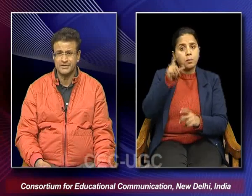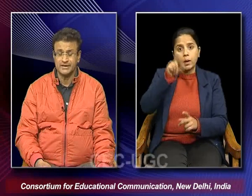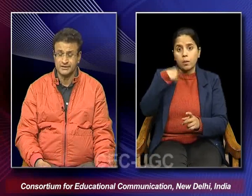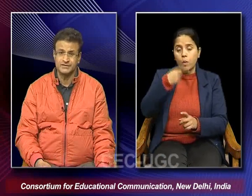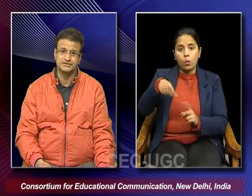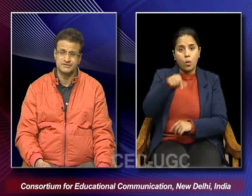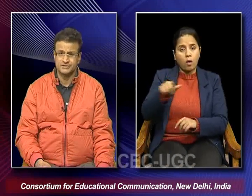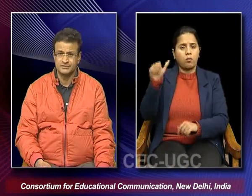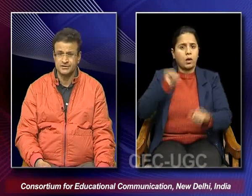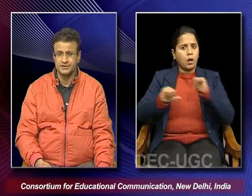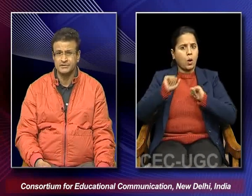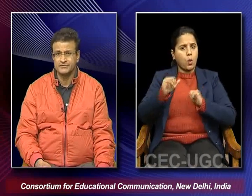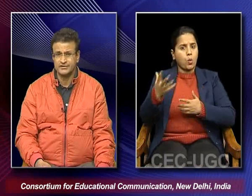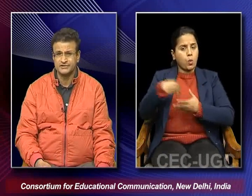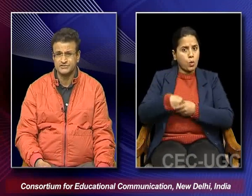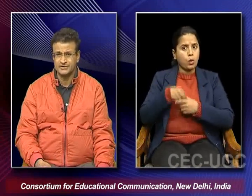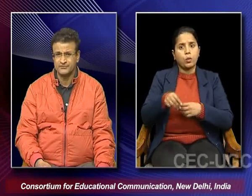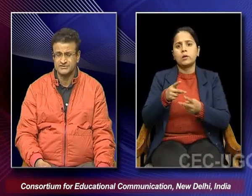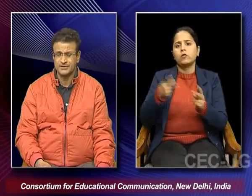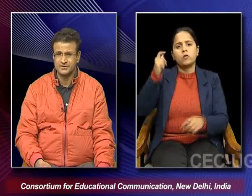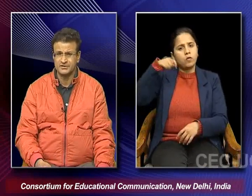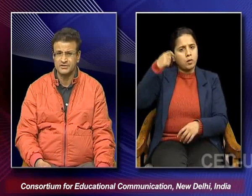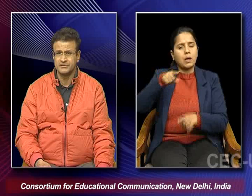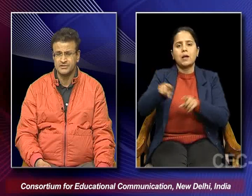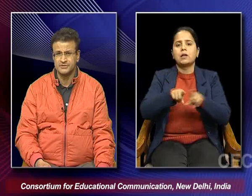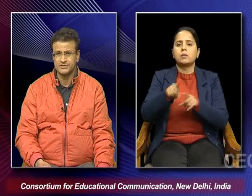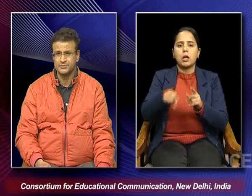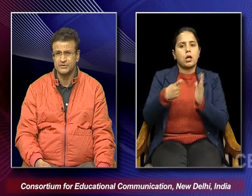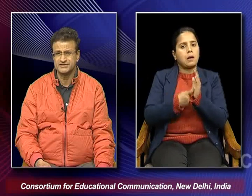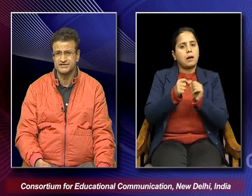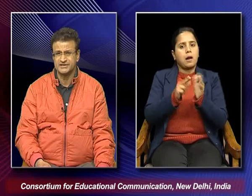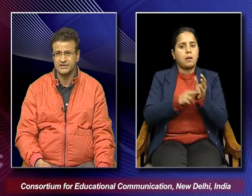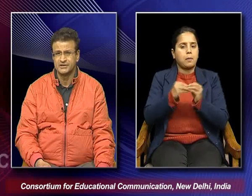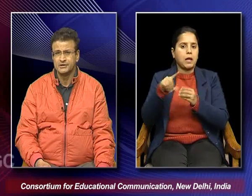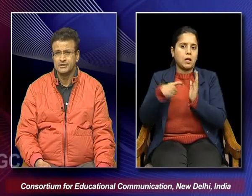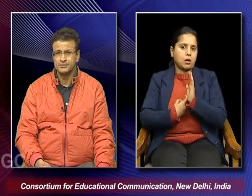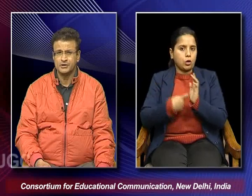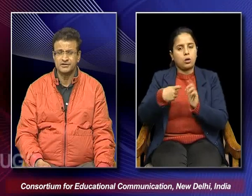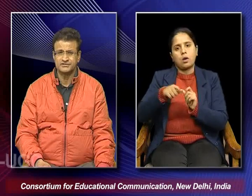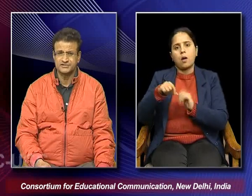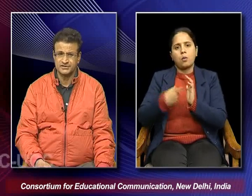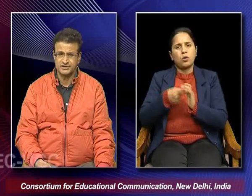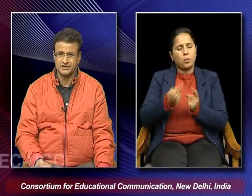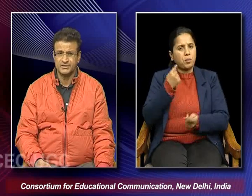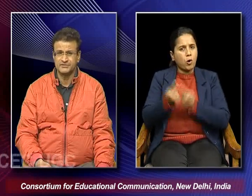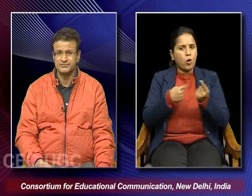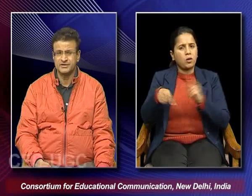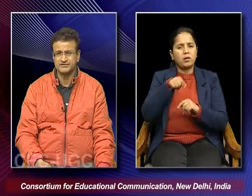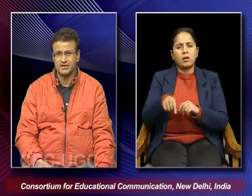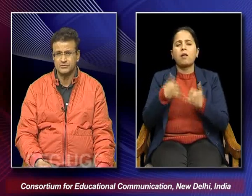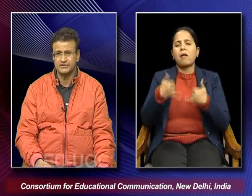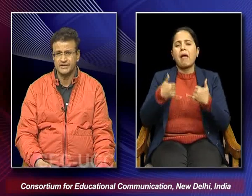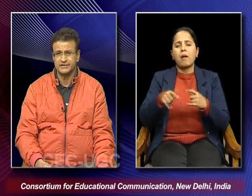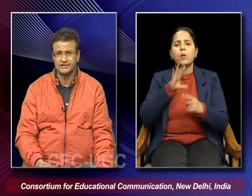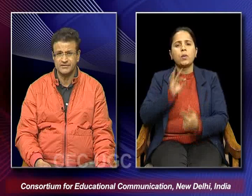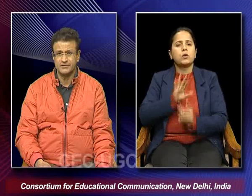playing characters in this film, for example, Ranbir Kapoor, he says that politics is a game that brings